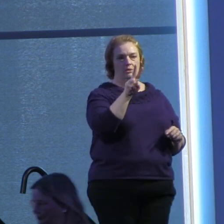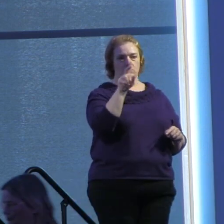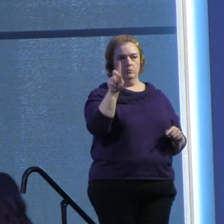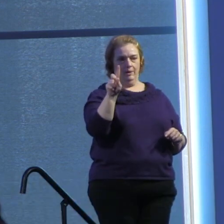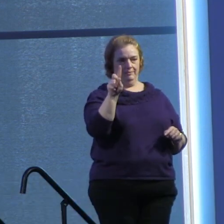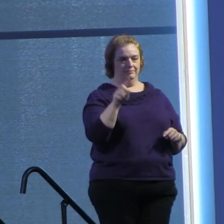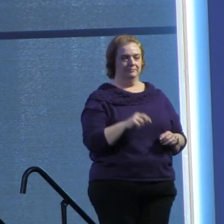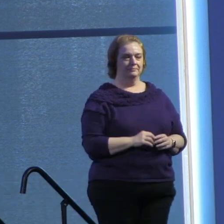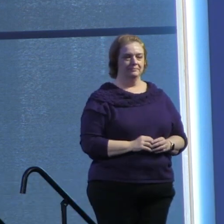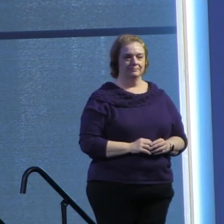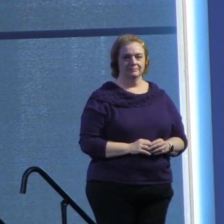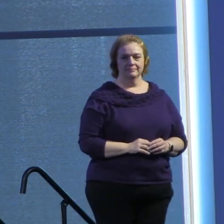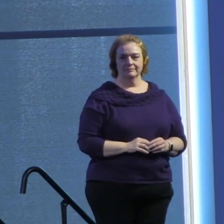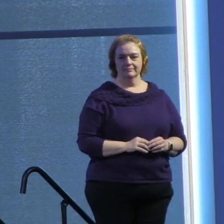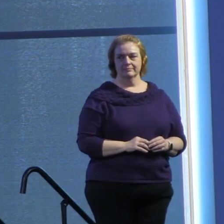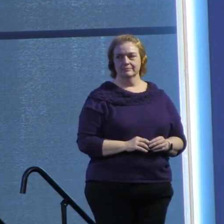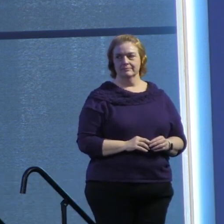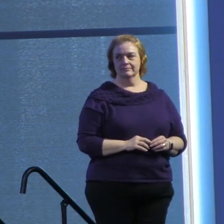44321.